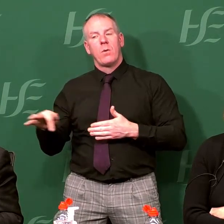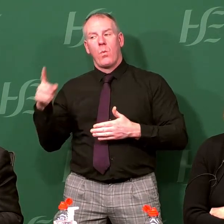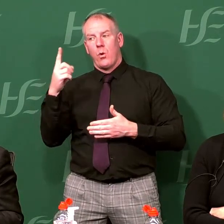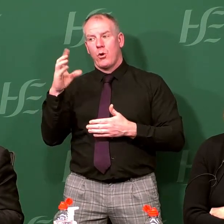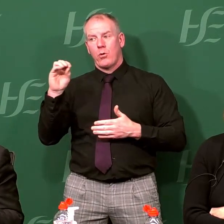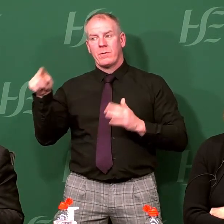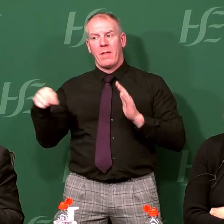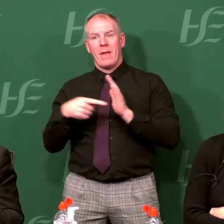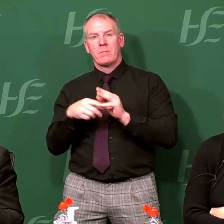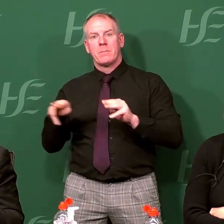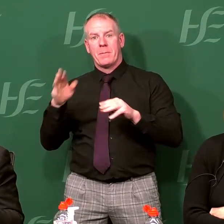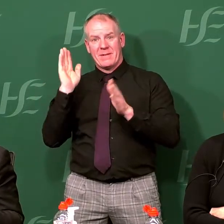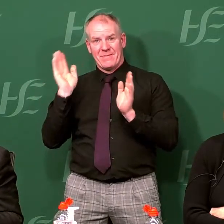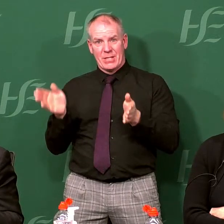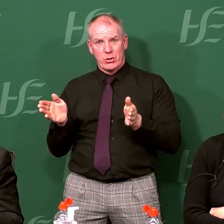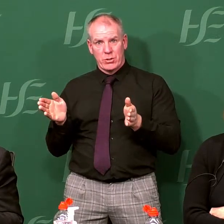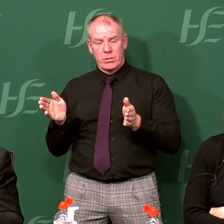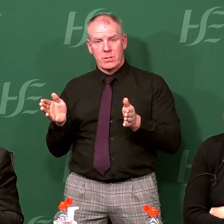got their